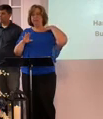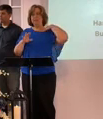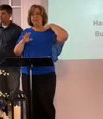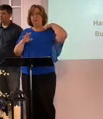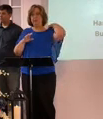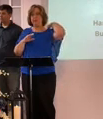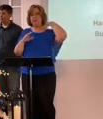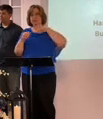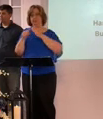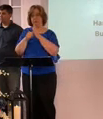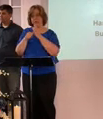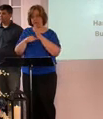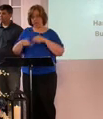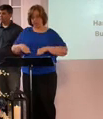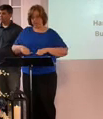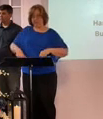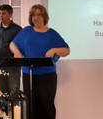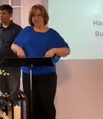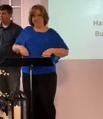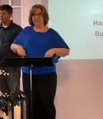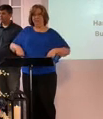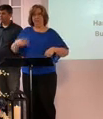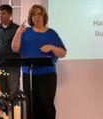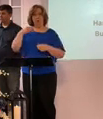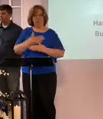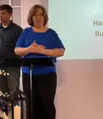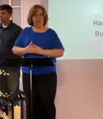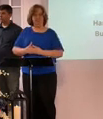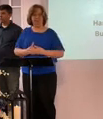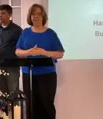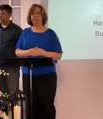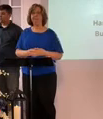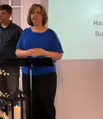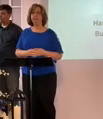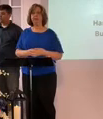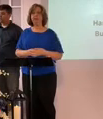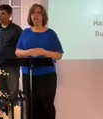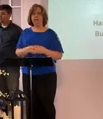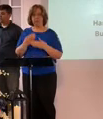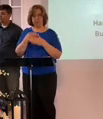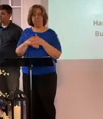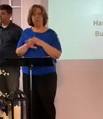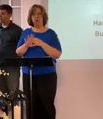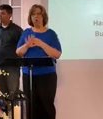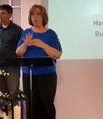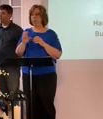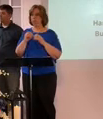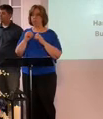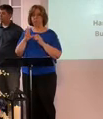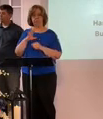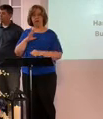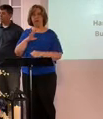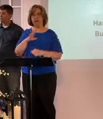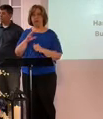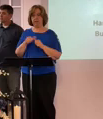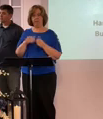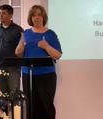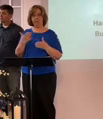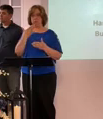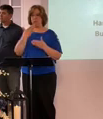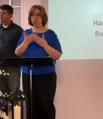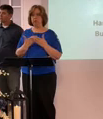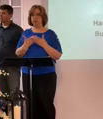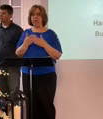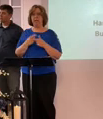either. So when we went and had the C-section, and he was born, and everything was okay. But then